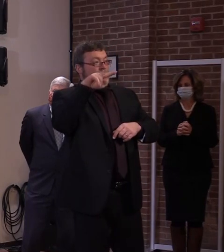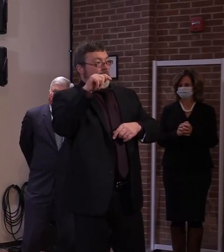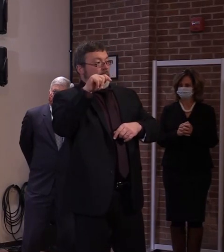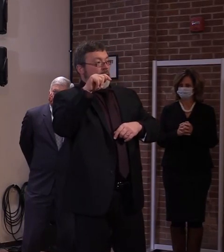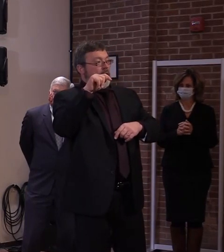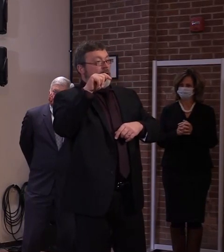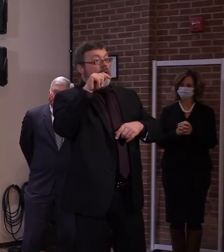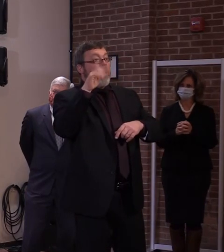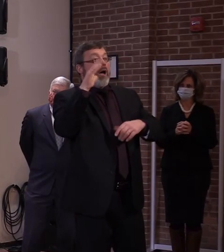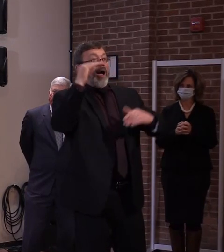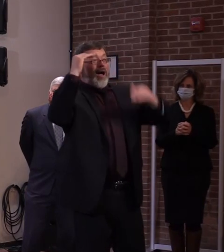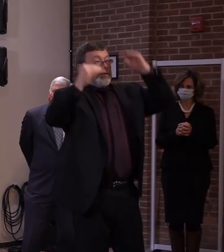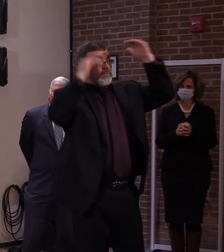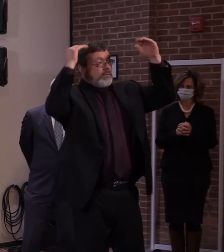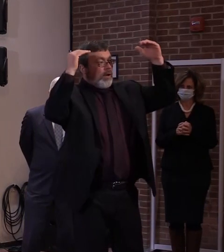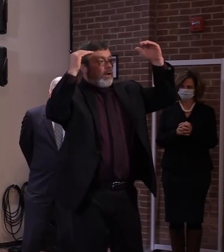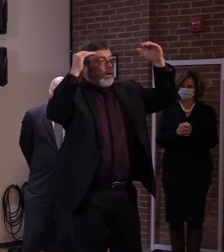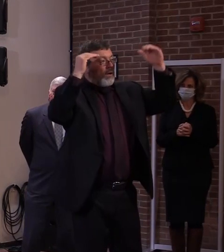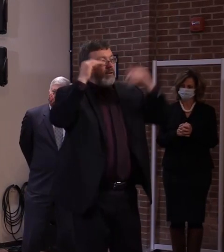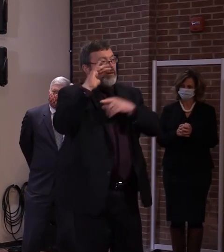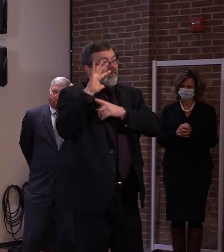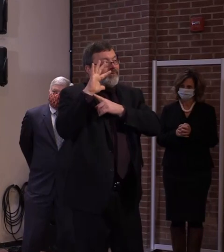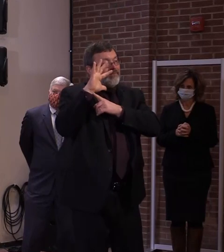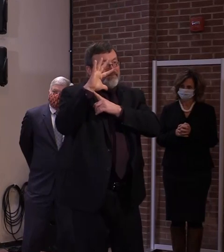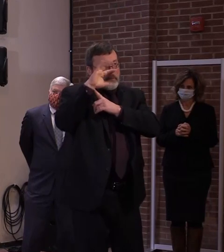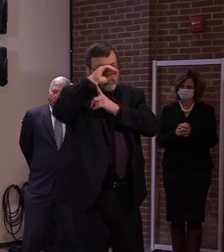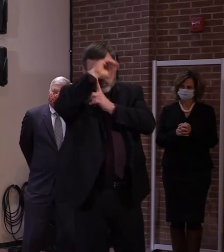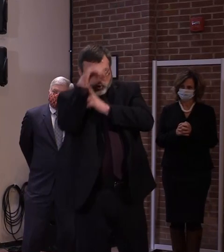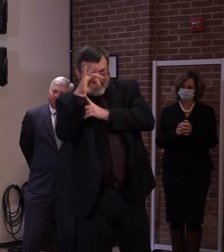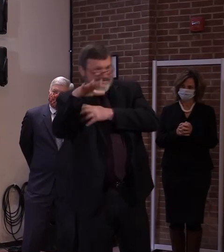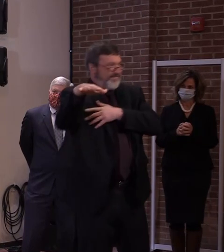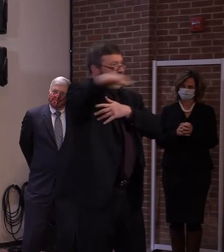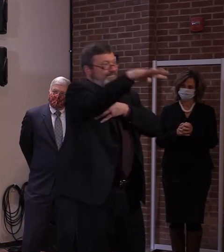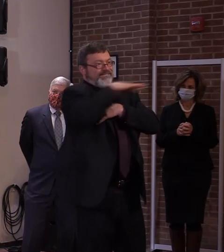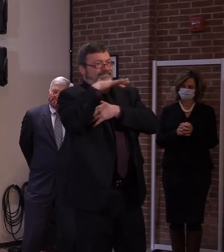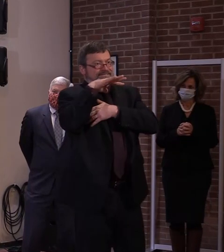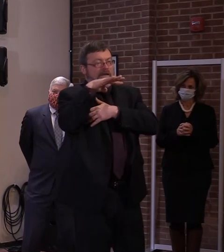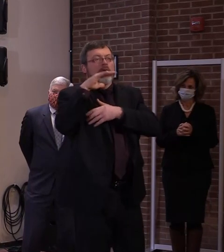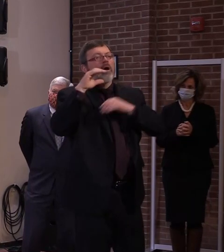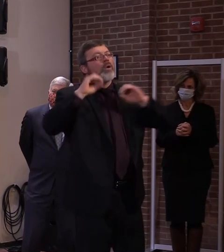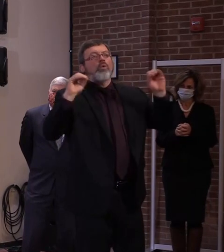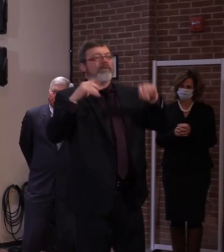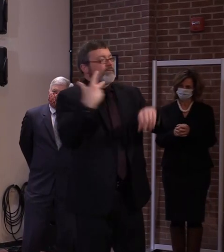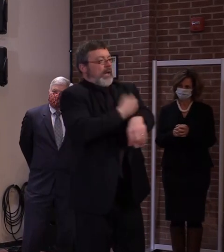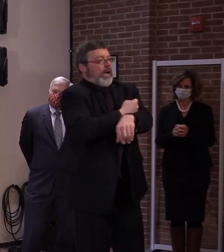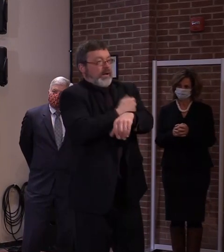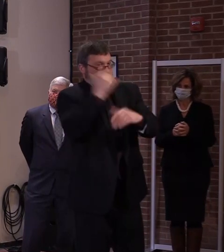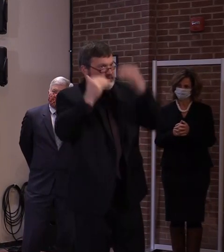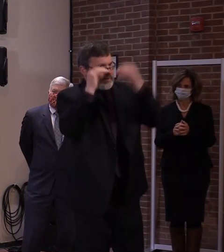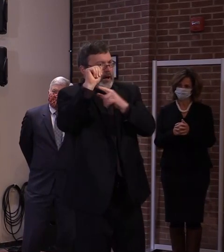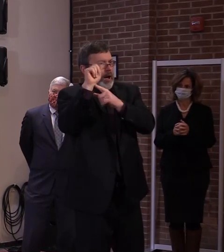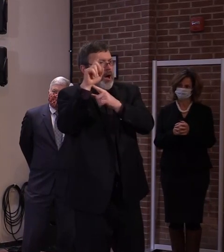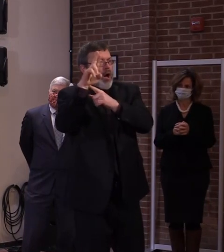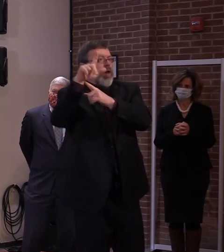have not received any vaccinations. So if you take the adult population,